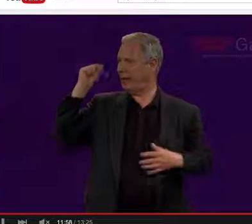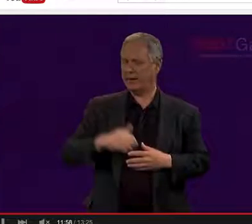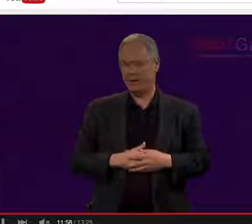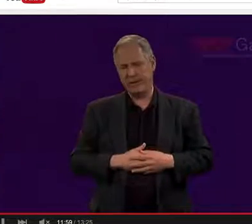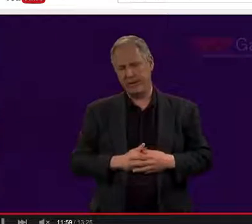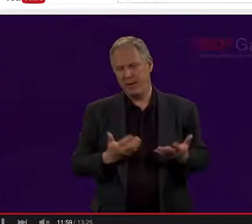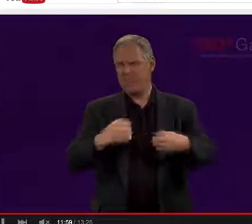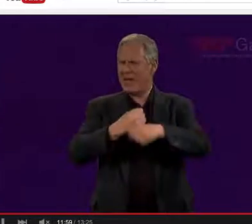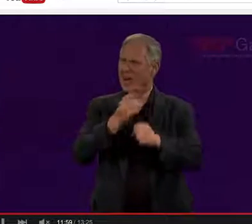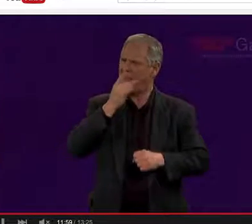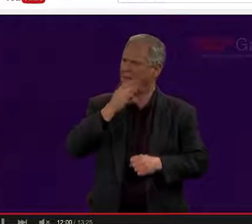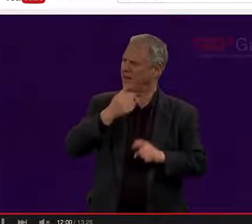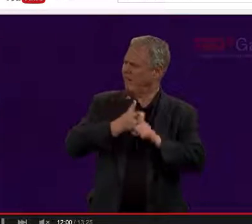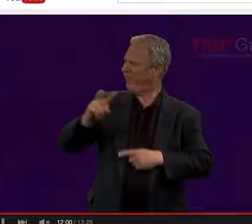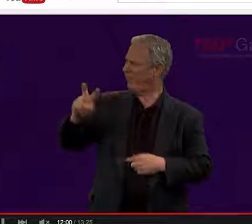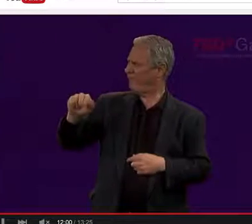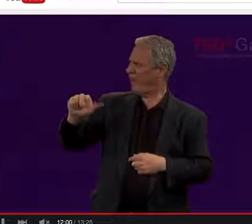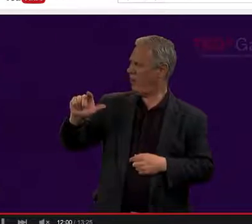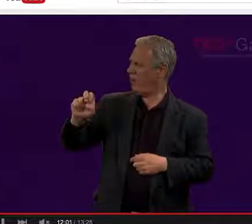Respond from Gallaudet.